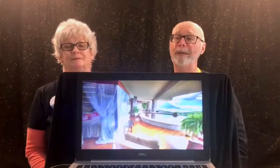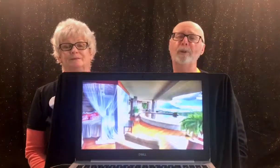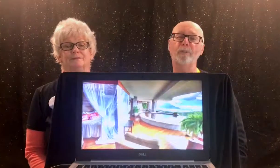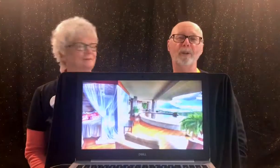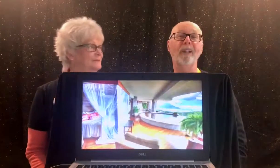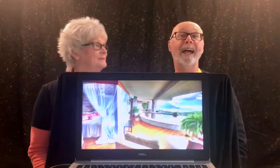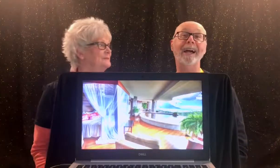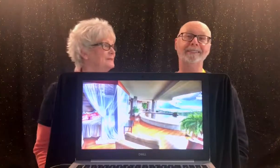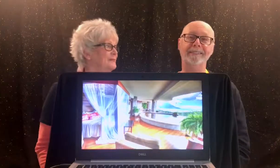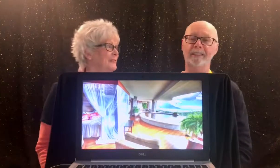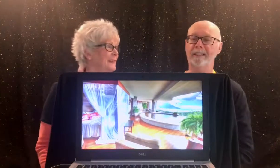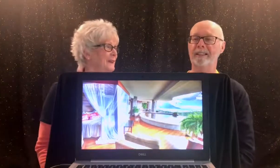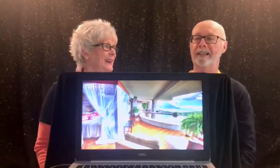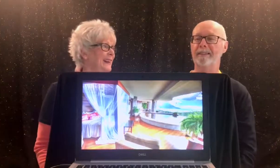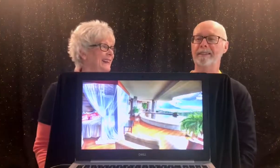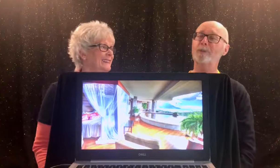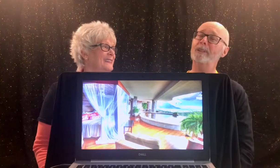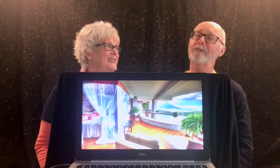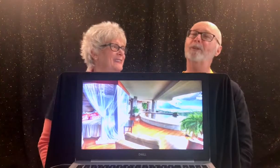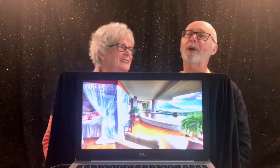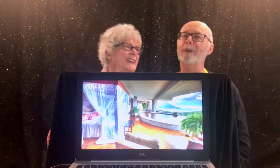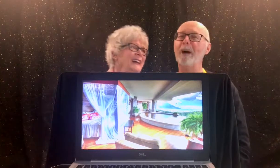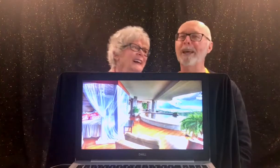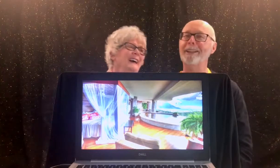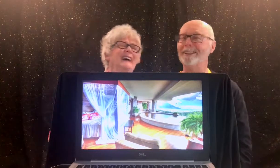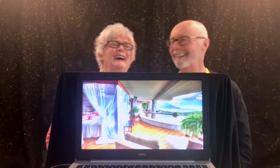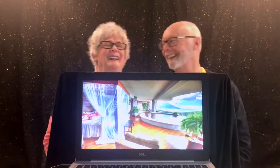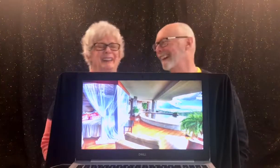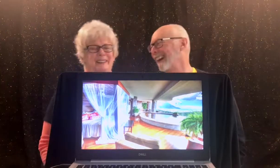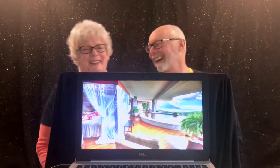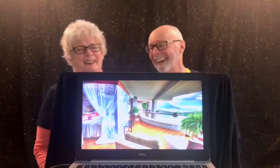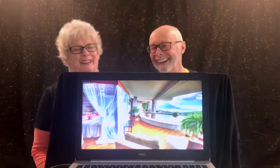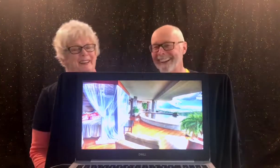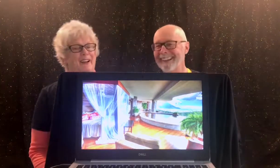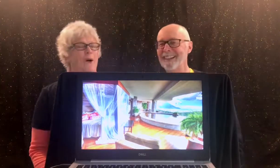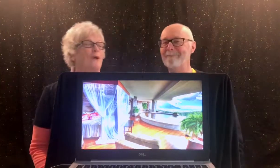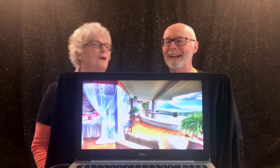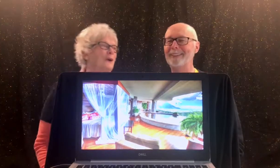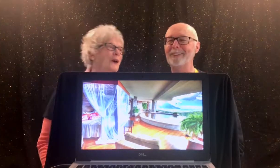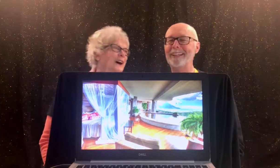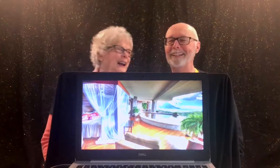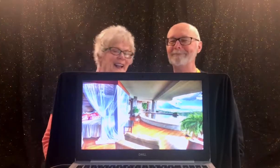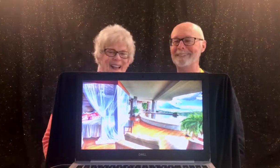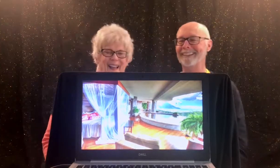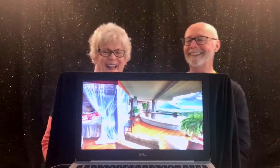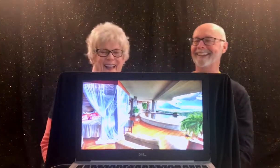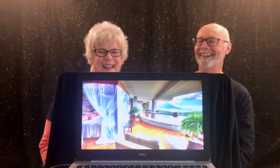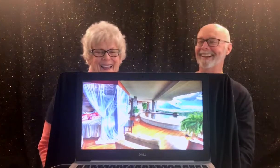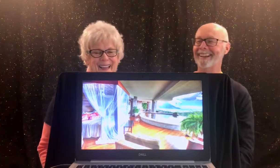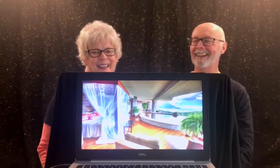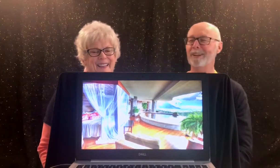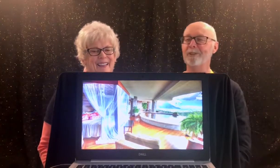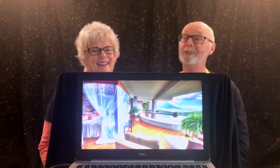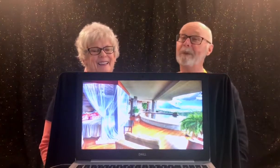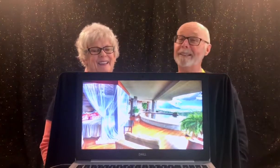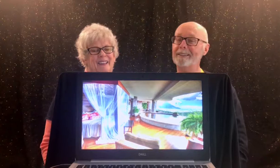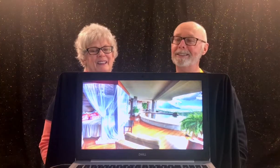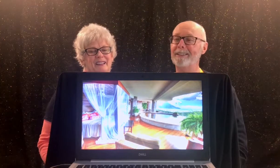bedroom to relax. Yeah, this was after our remodel. In my dreams, respect the